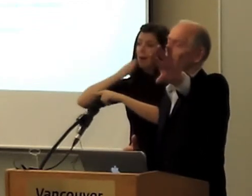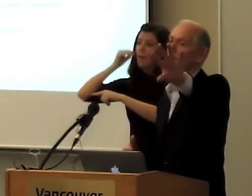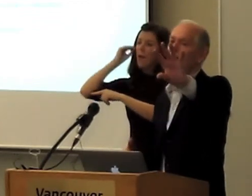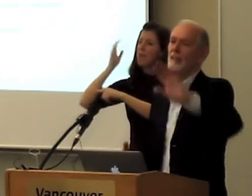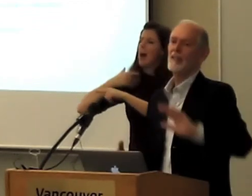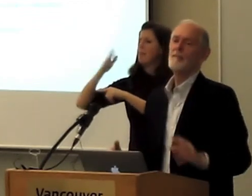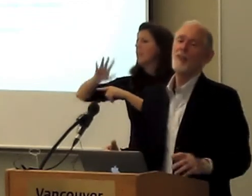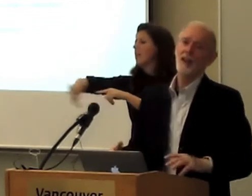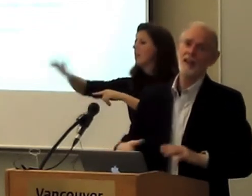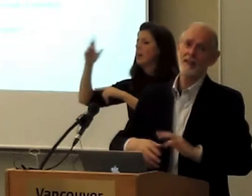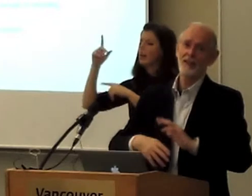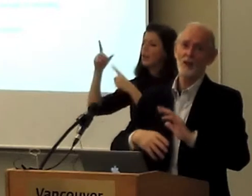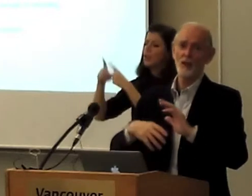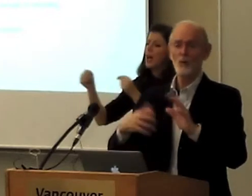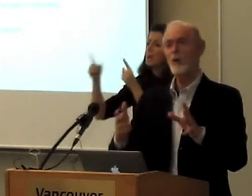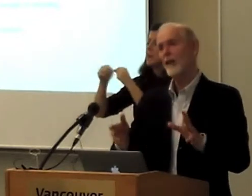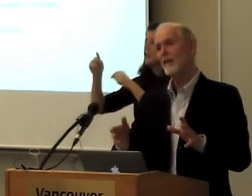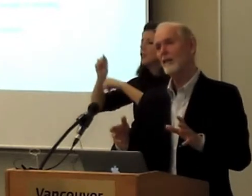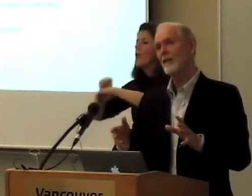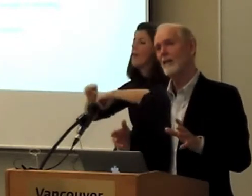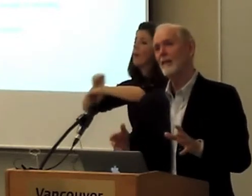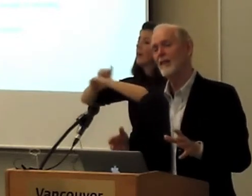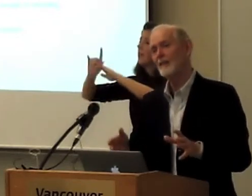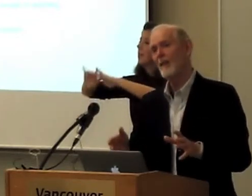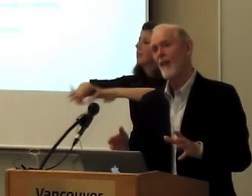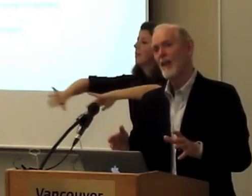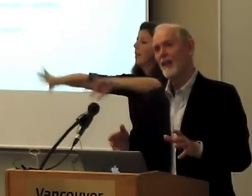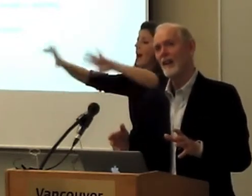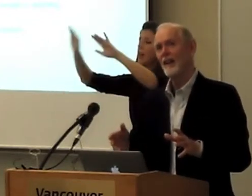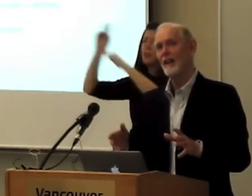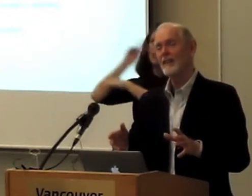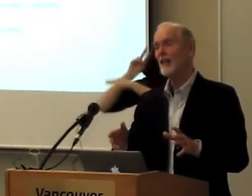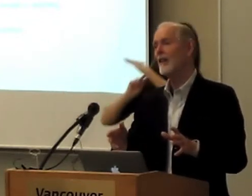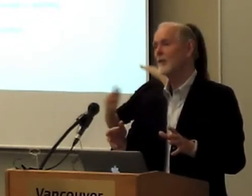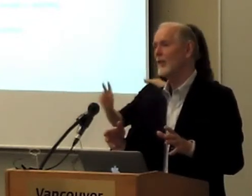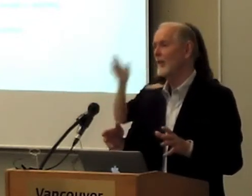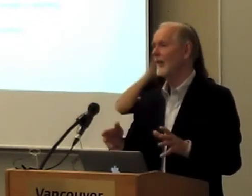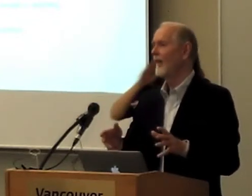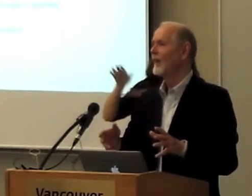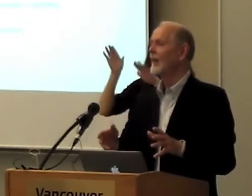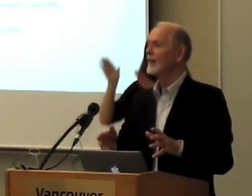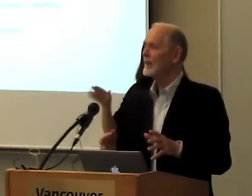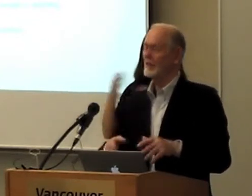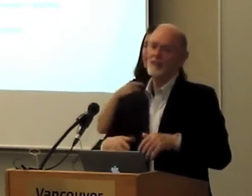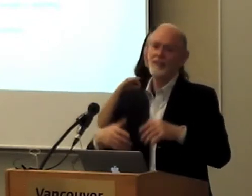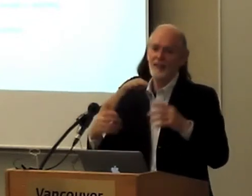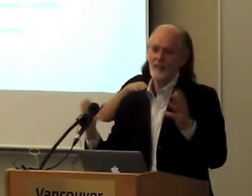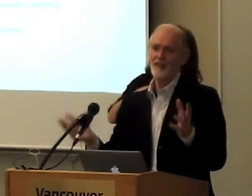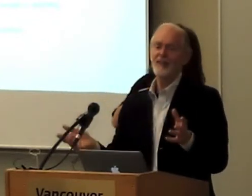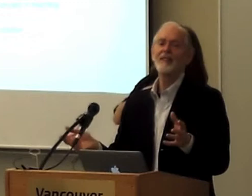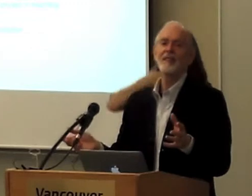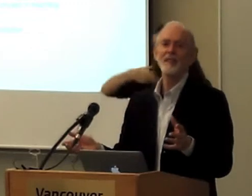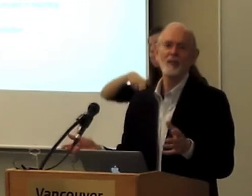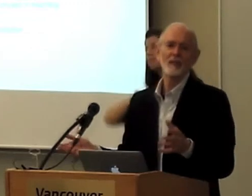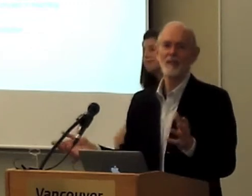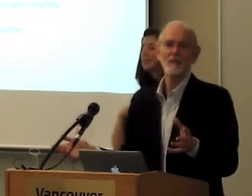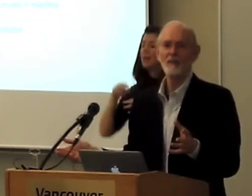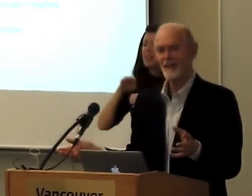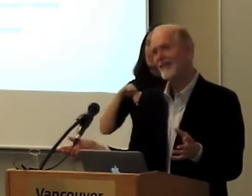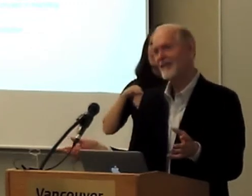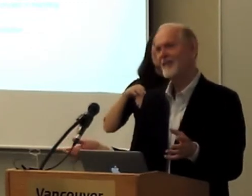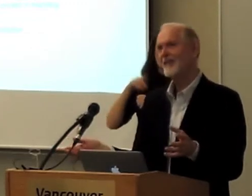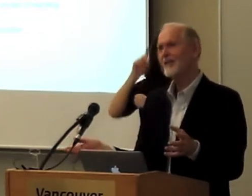in the back of the yard, and you can walk out, take a cup of tea, sit in the